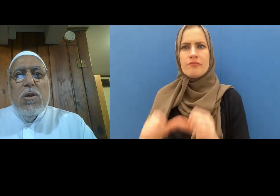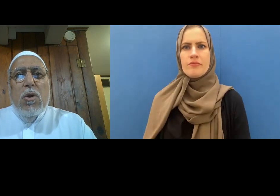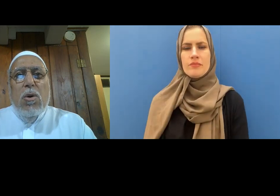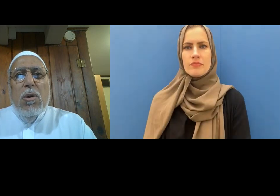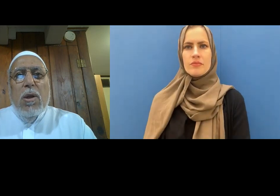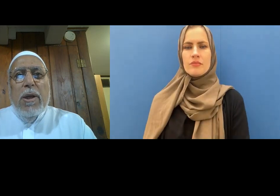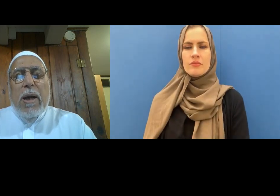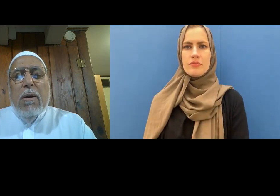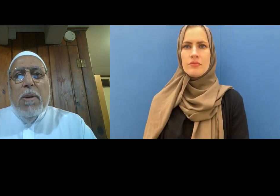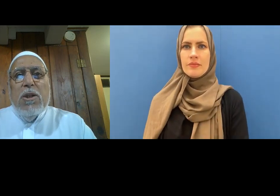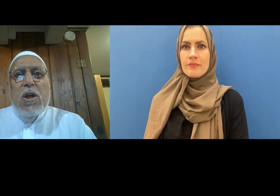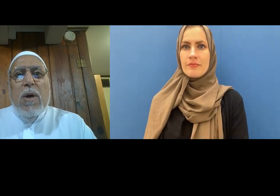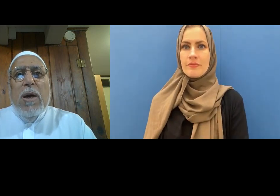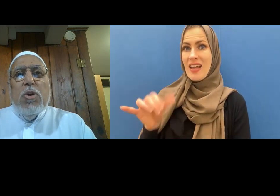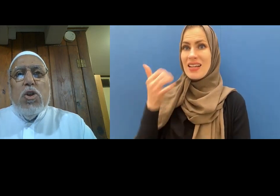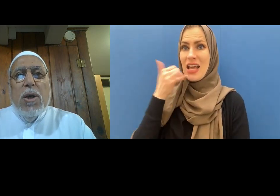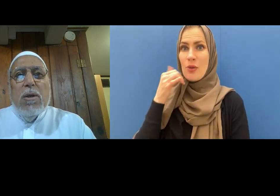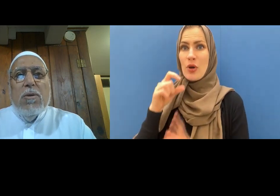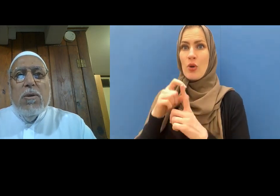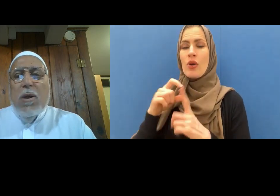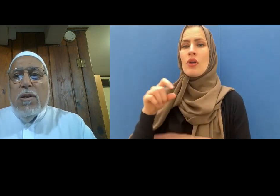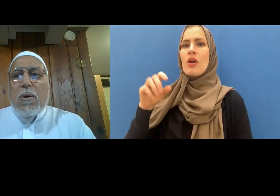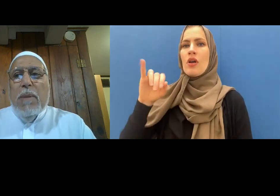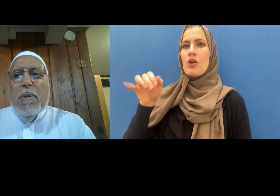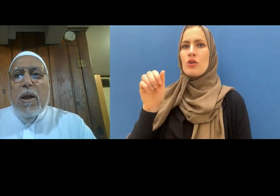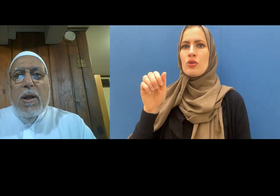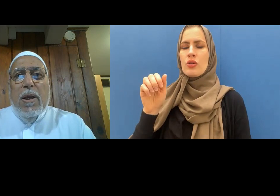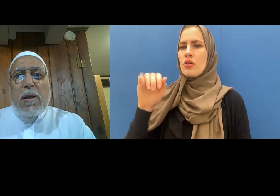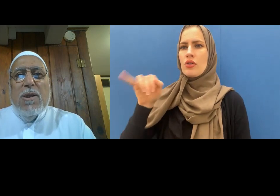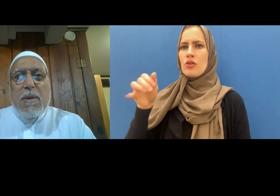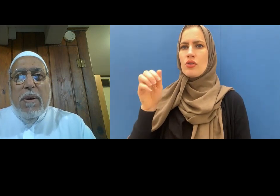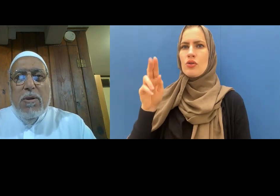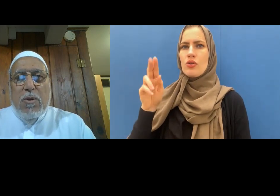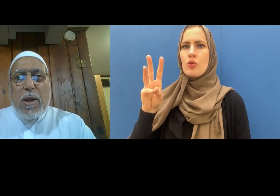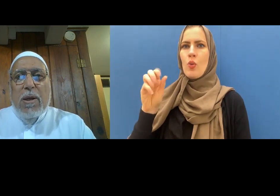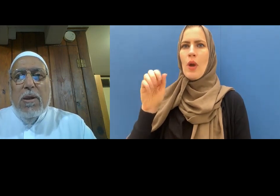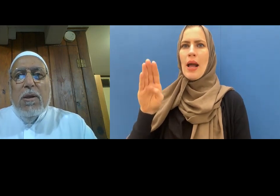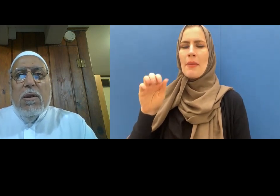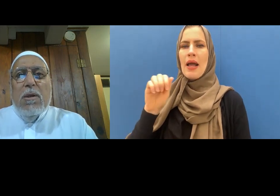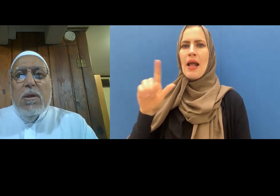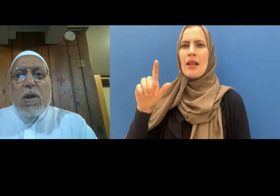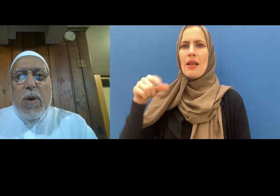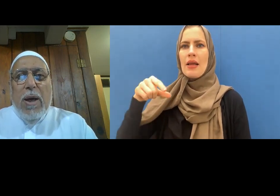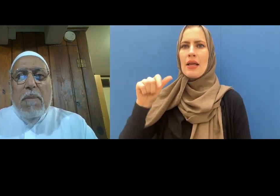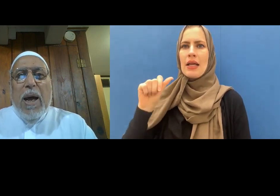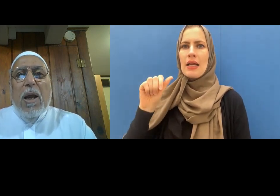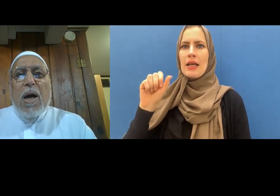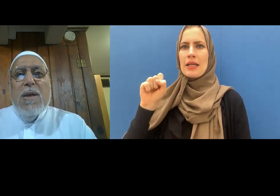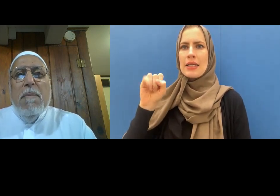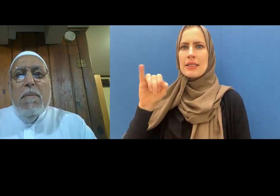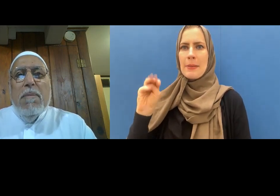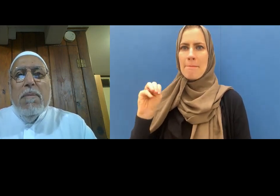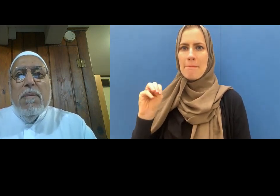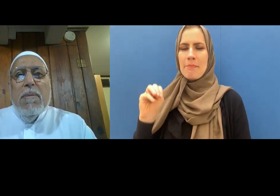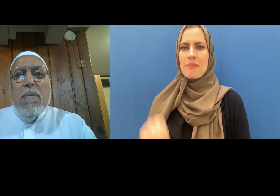which is called in Arabic jawab al-shart, jawab al-qasam, sorry, jawab